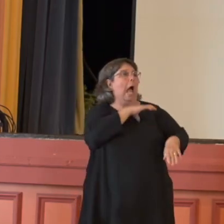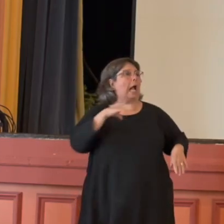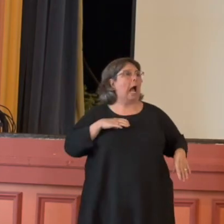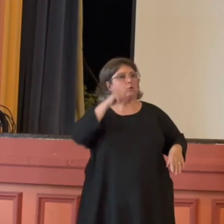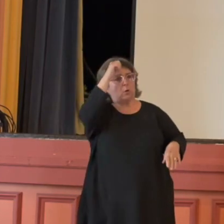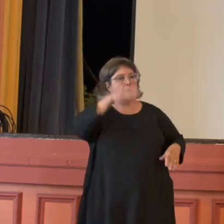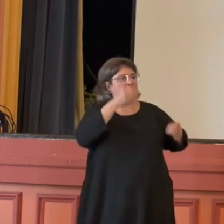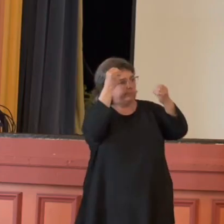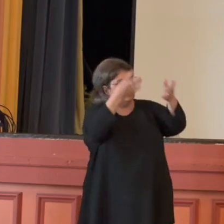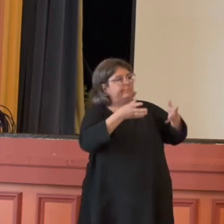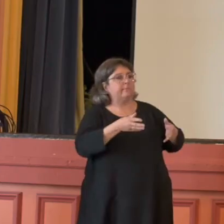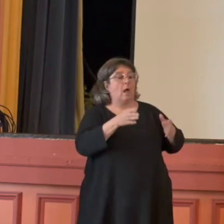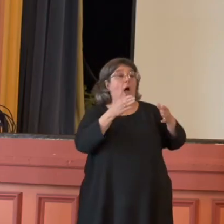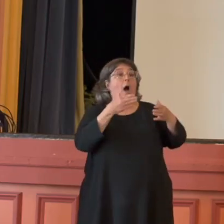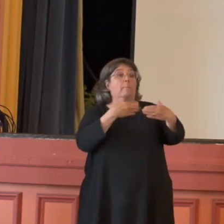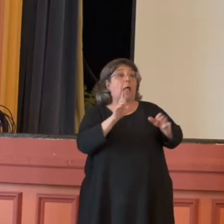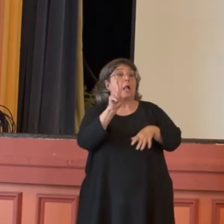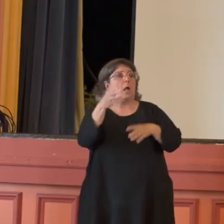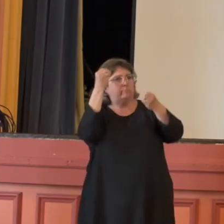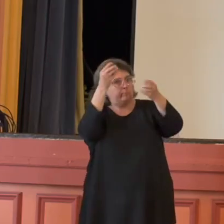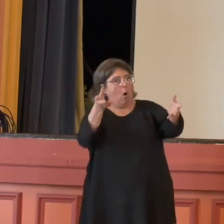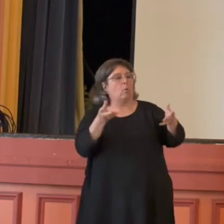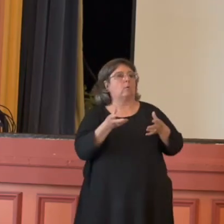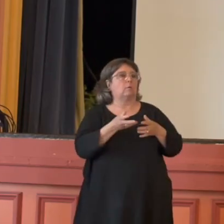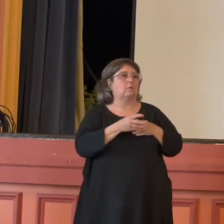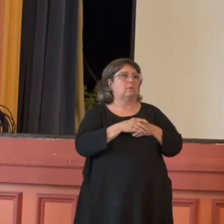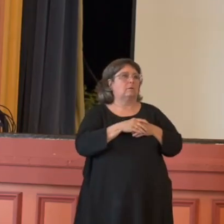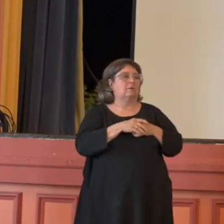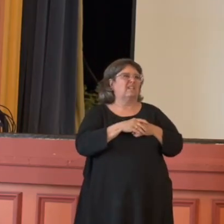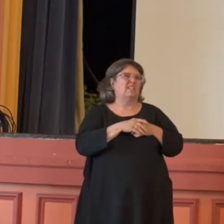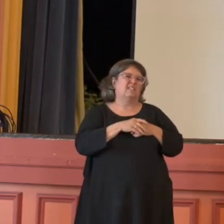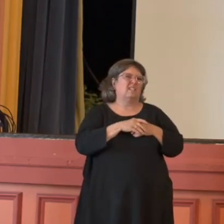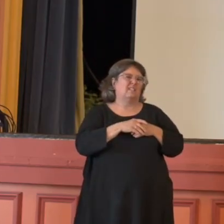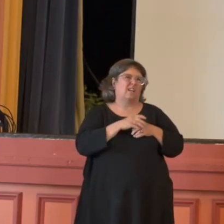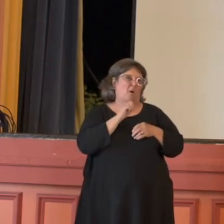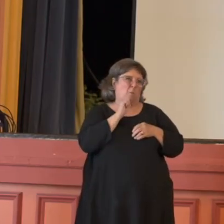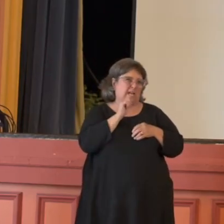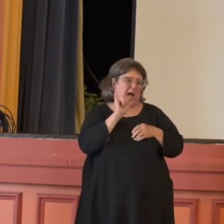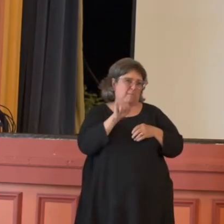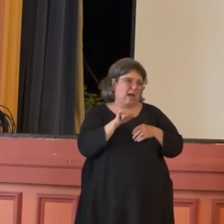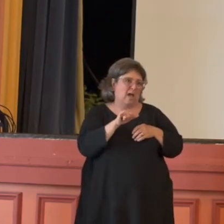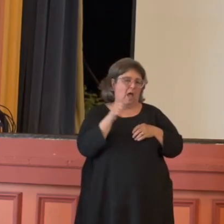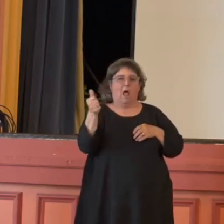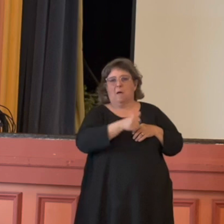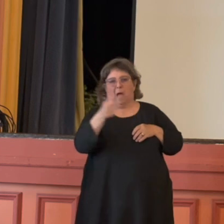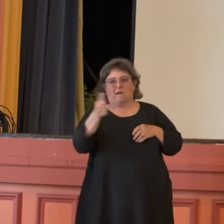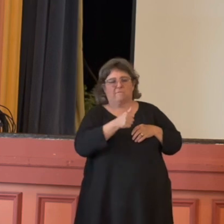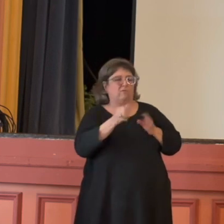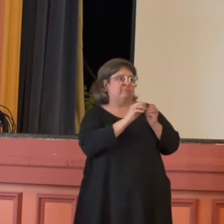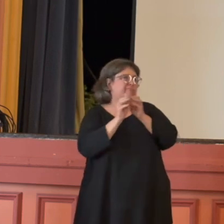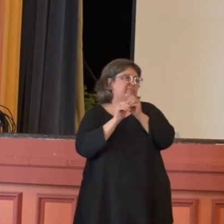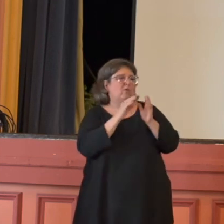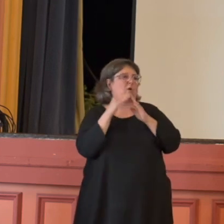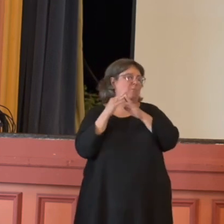we'll probably let the nearest block club know, but there's not going to be nearly as much back and forth with the community on